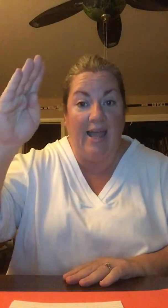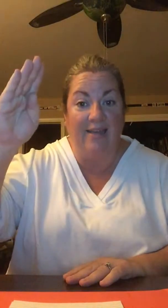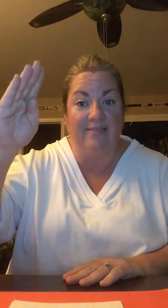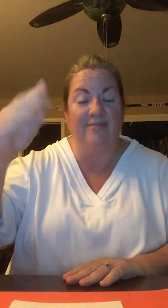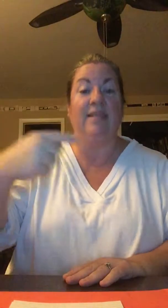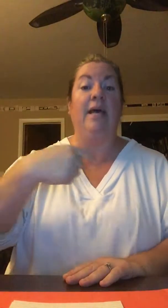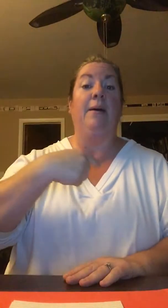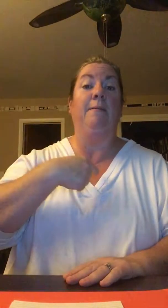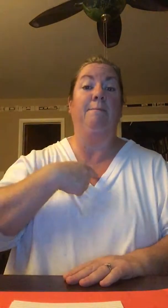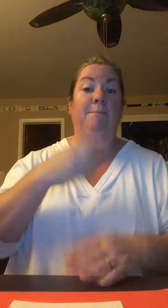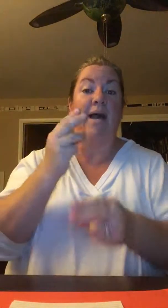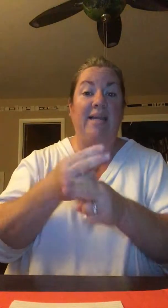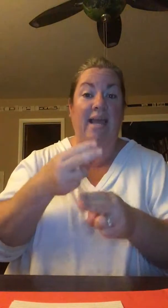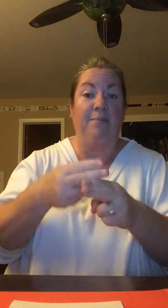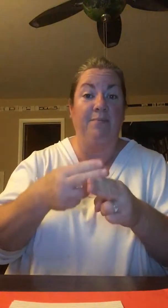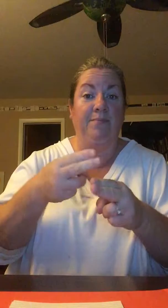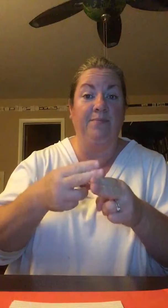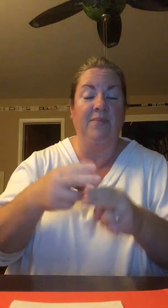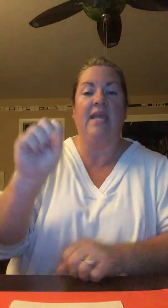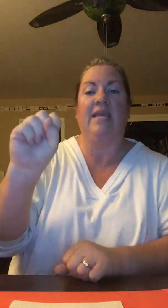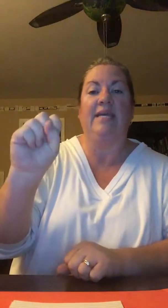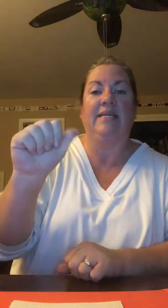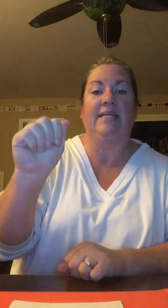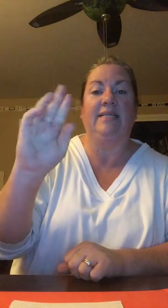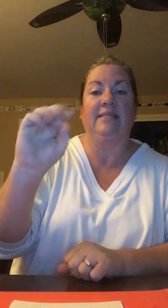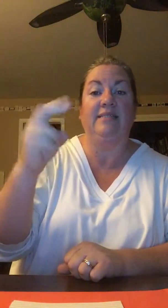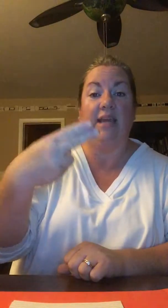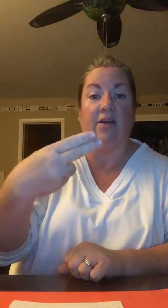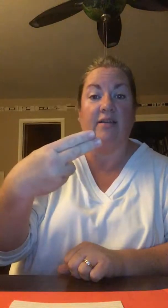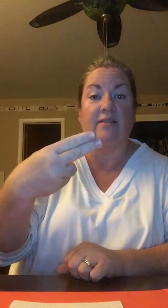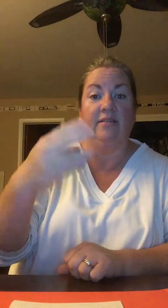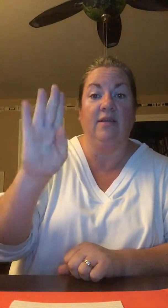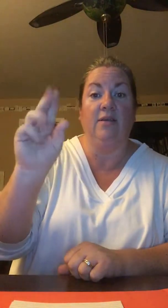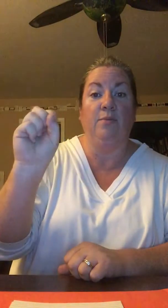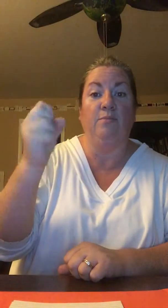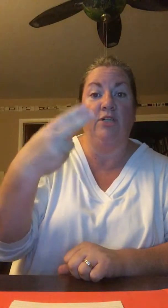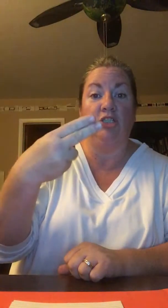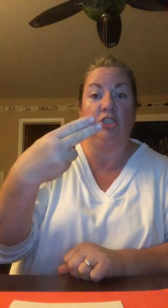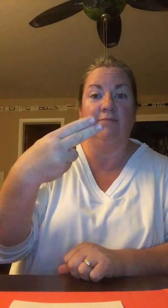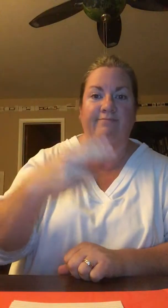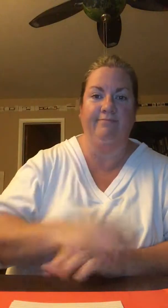Hi, my name, Sarah Bush.